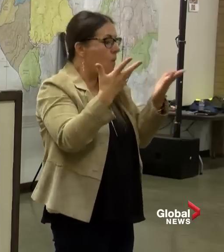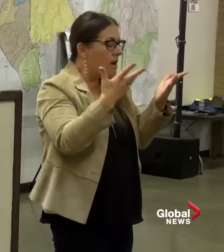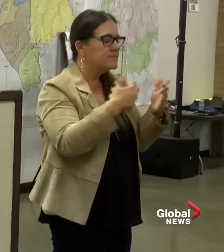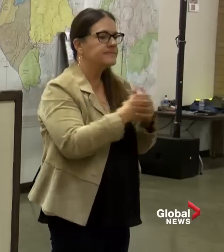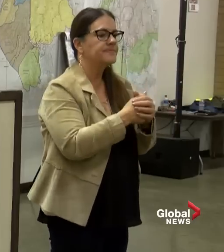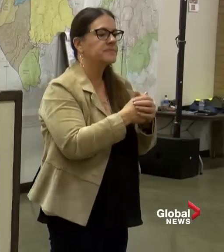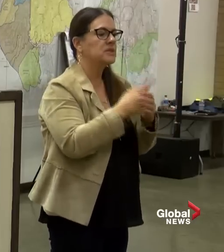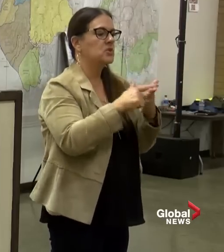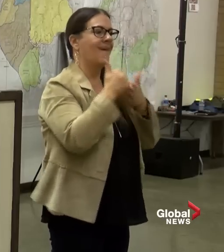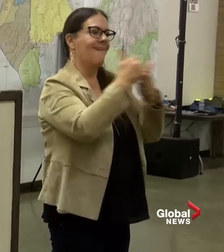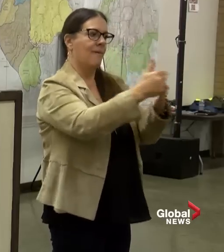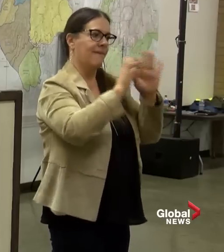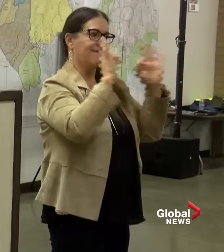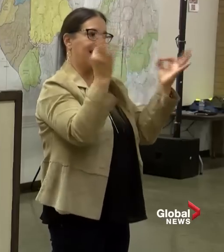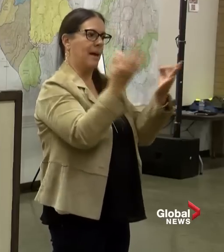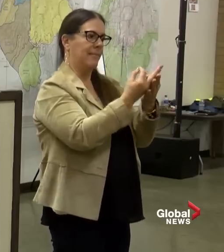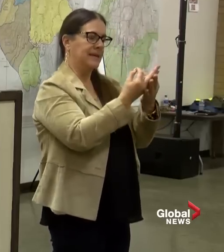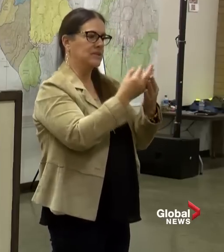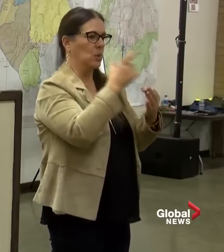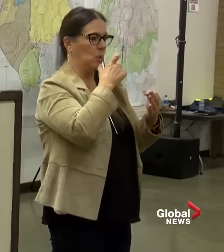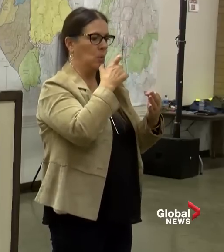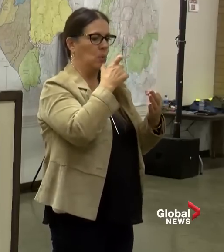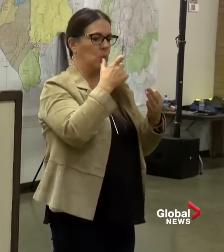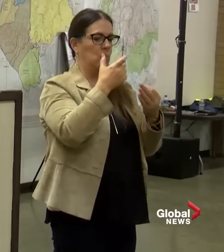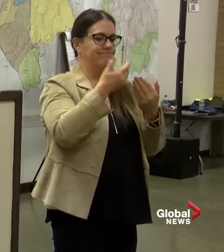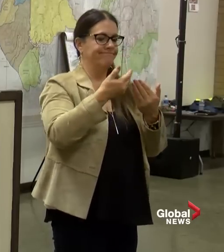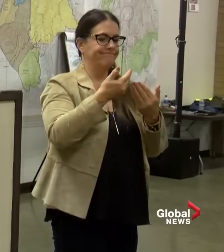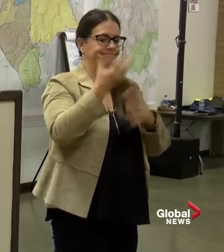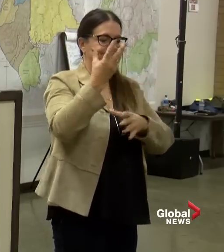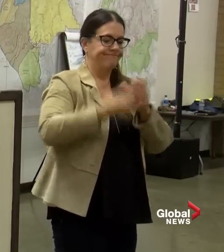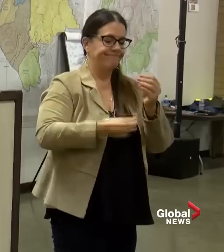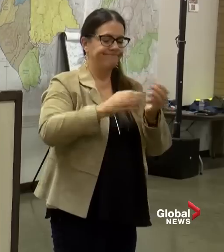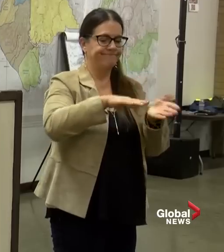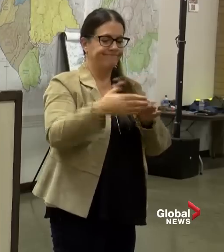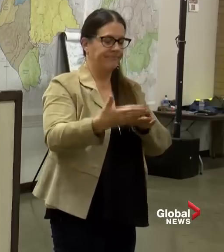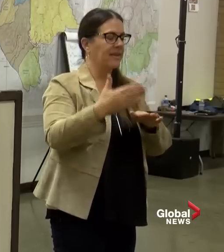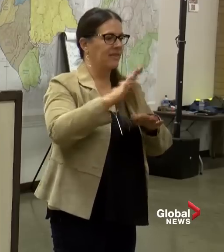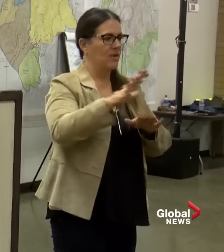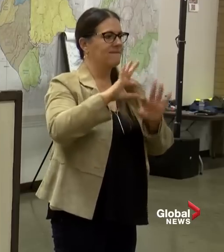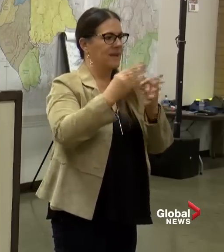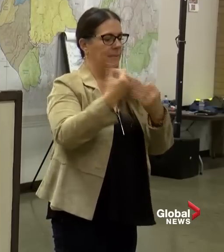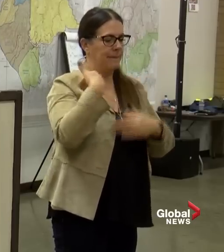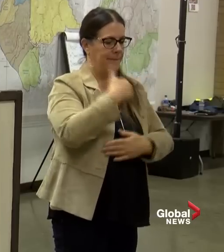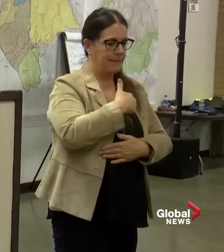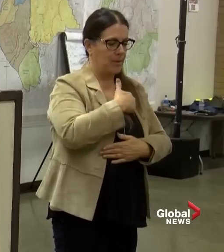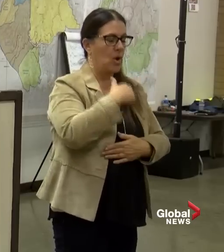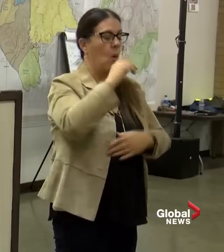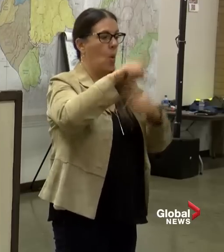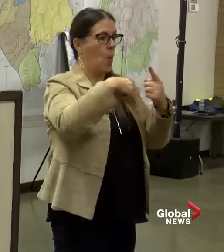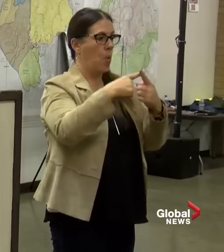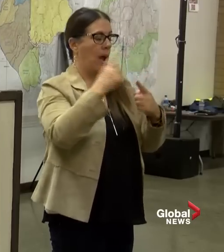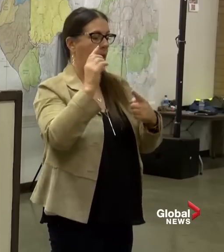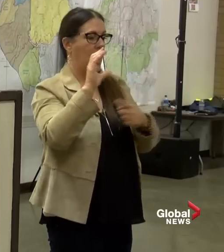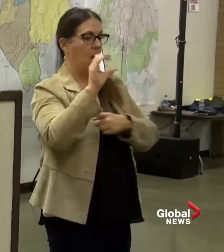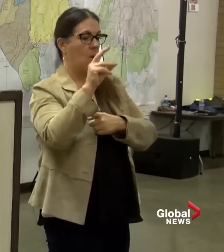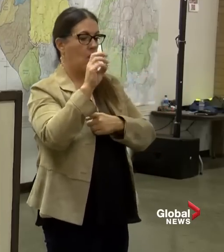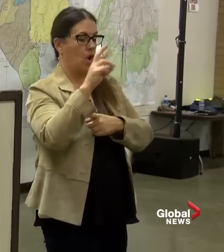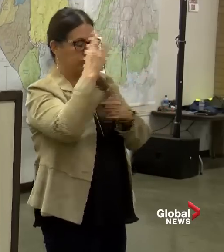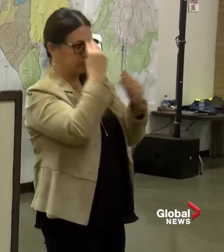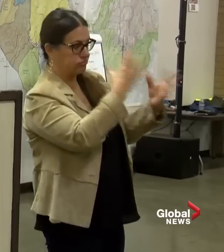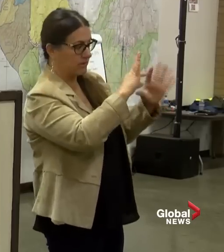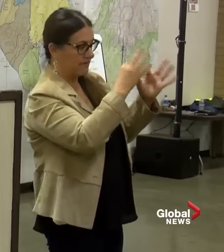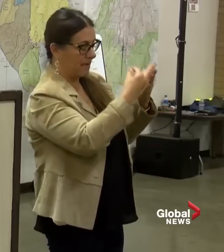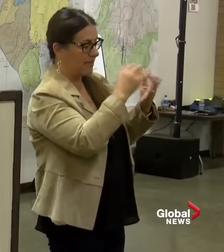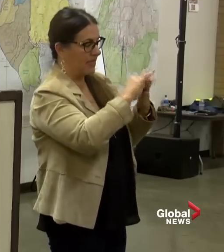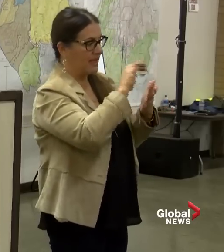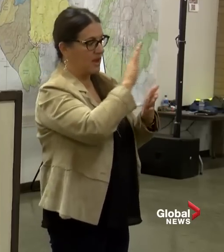to assist the families of the deceased. Once the coroner's office has notified families of their loss, the families will be directed